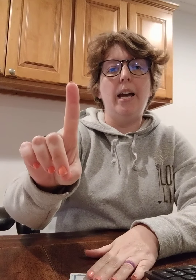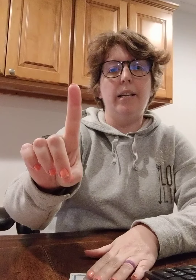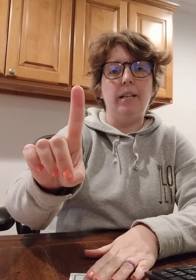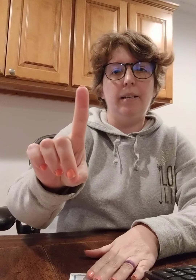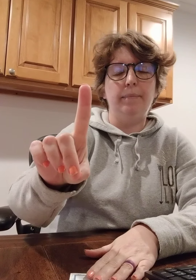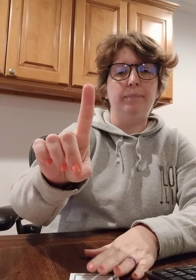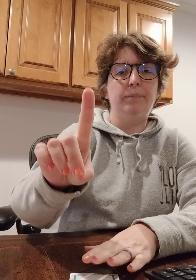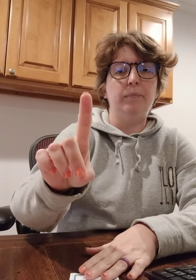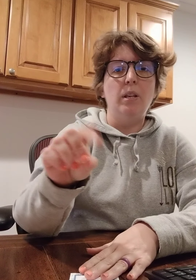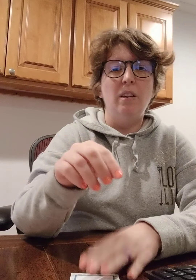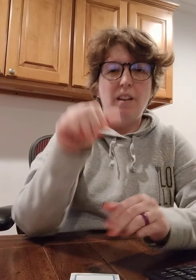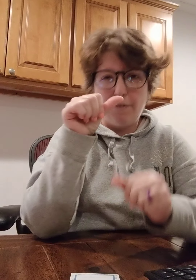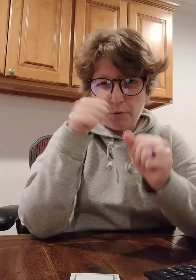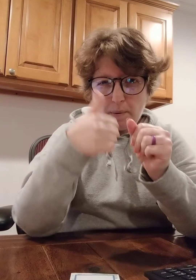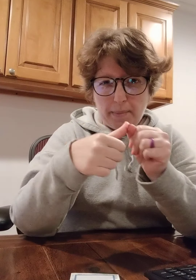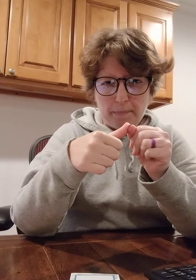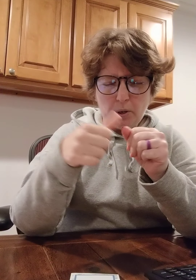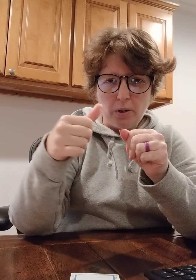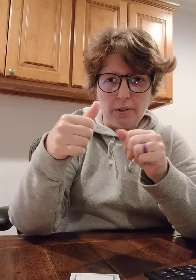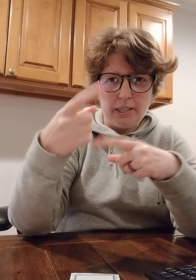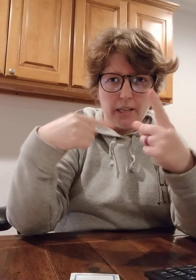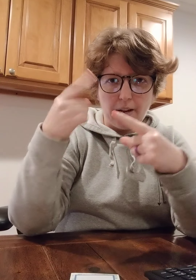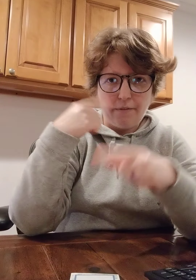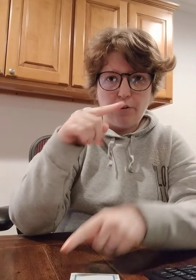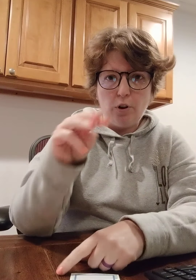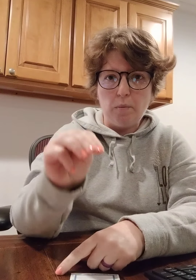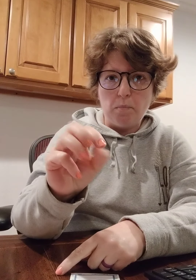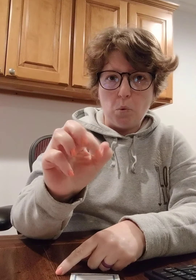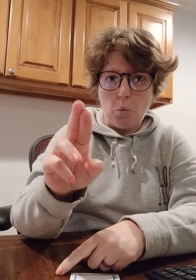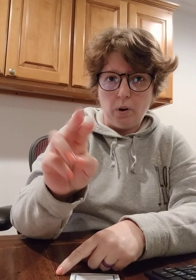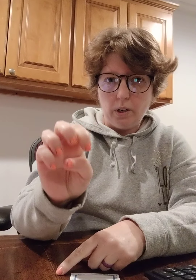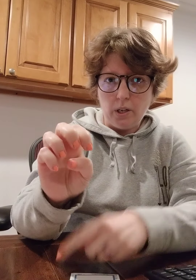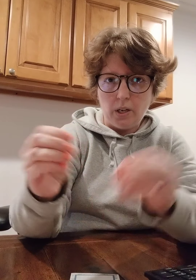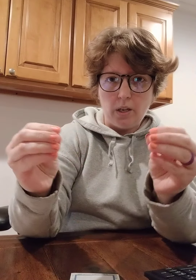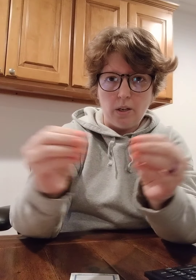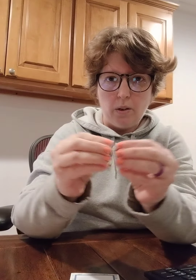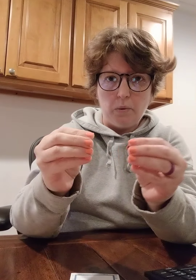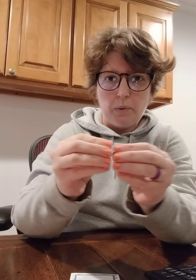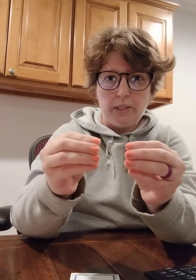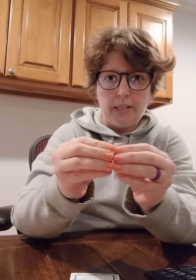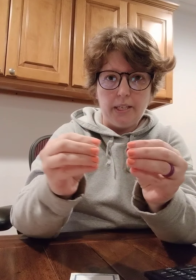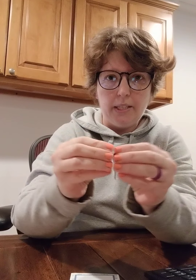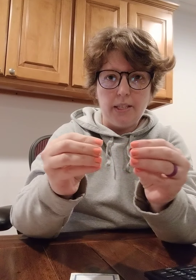Add. If you remember, the sign for more was this.